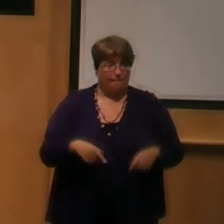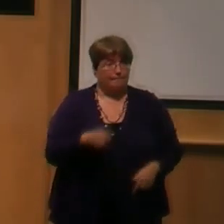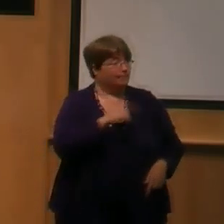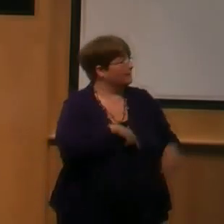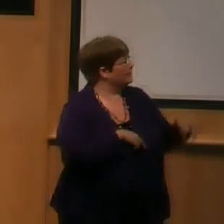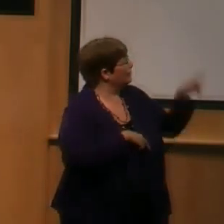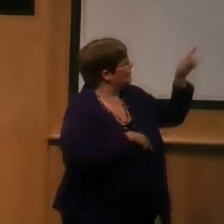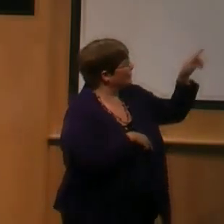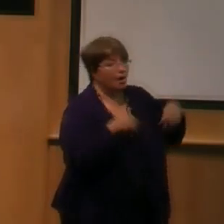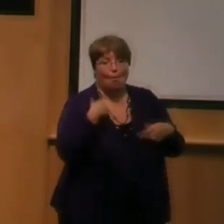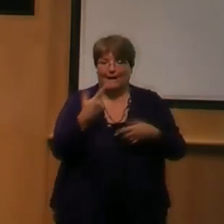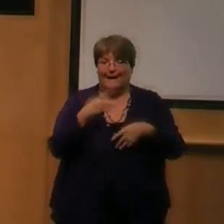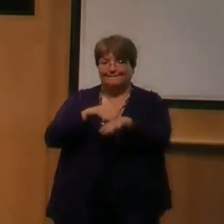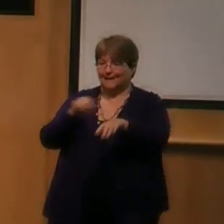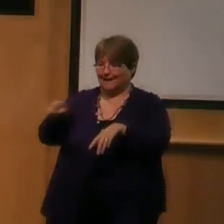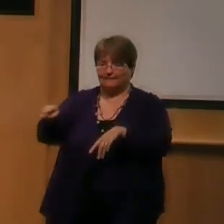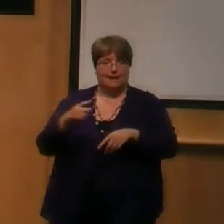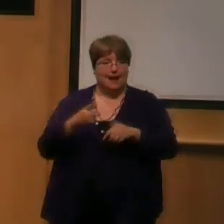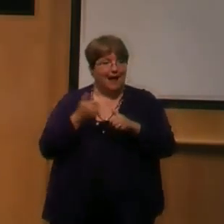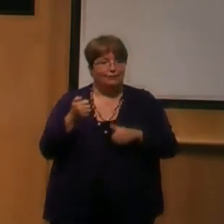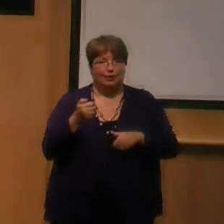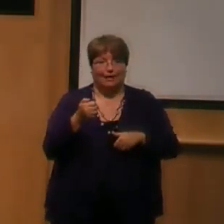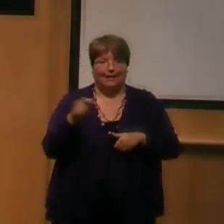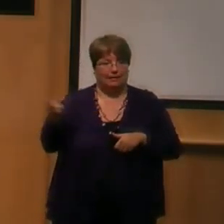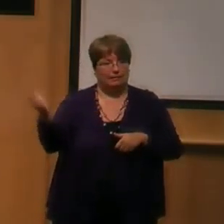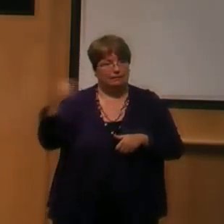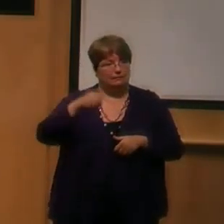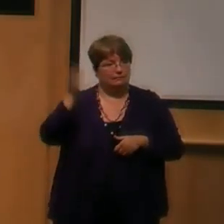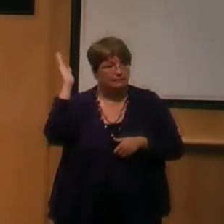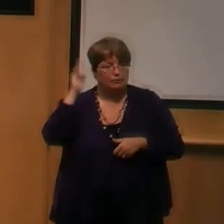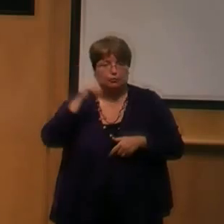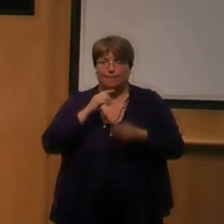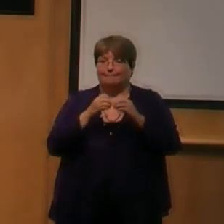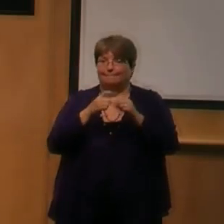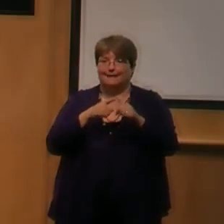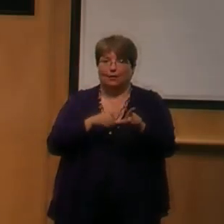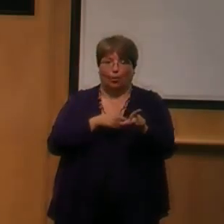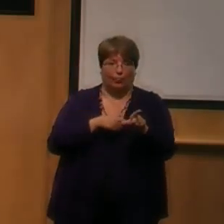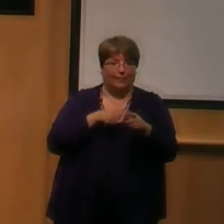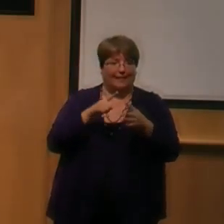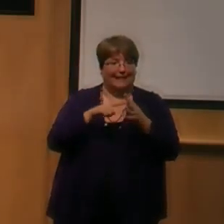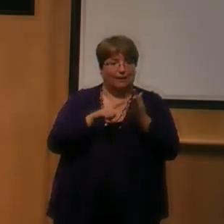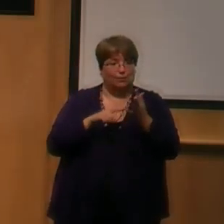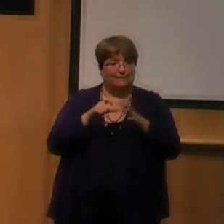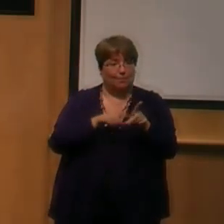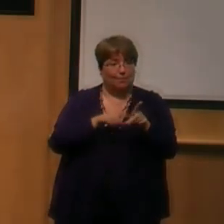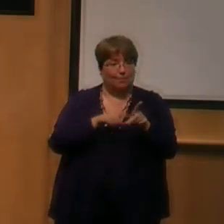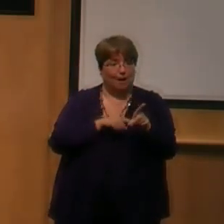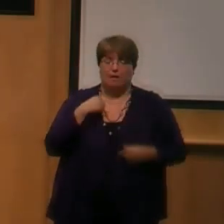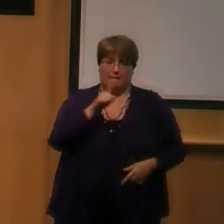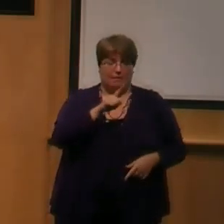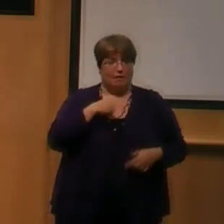Just thought that was absolutely amazing. And we had Ashley come over and talk about BDA youth